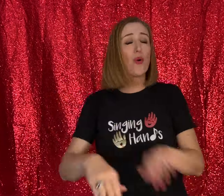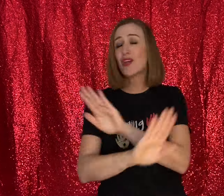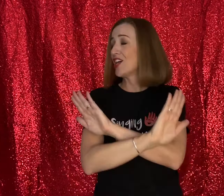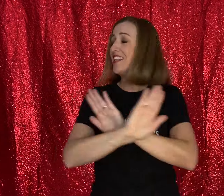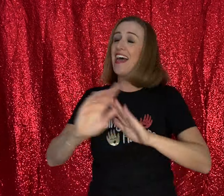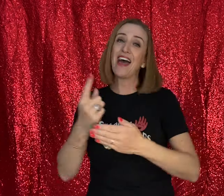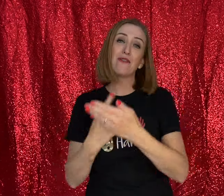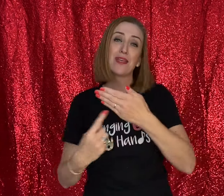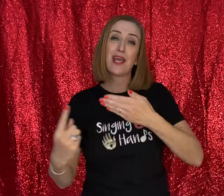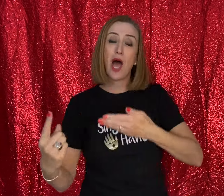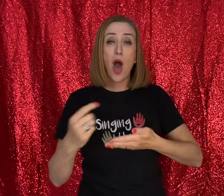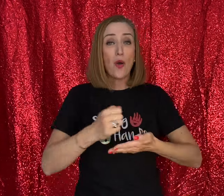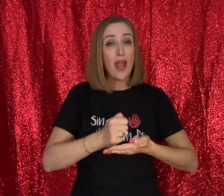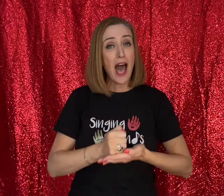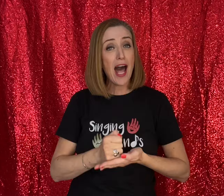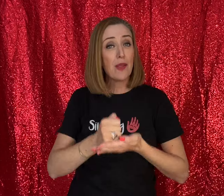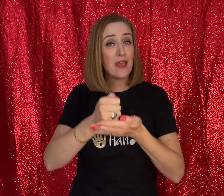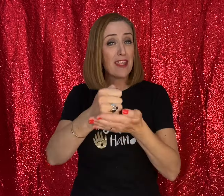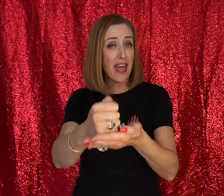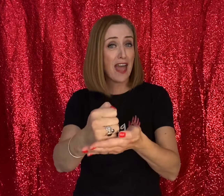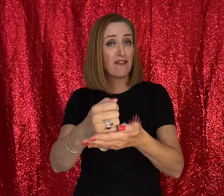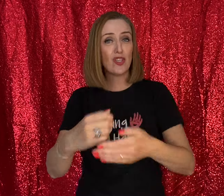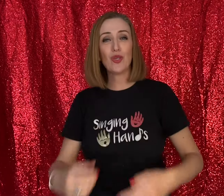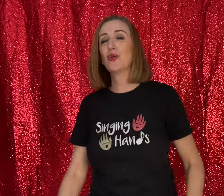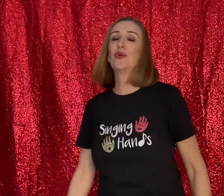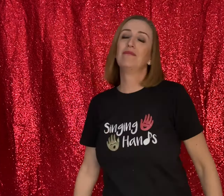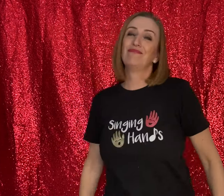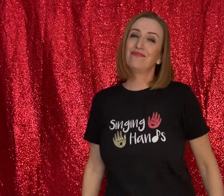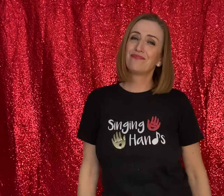You'll never be alone. I'll be there for you.